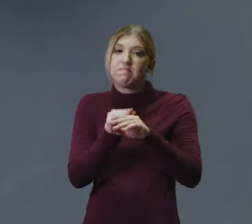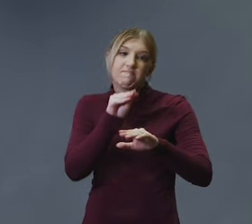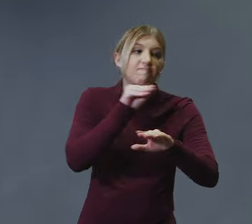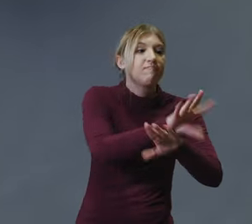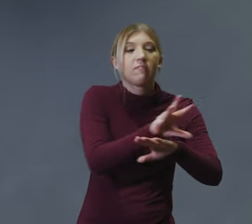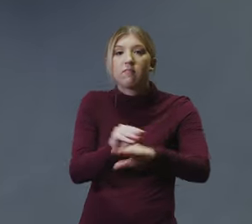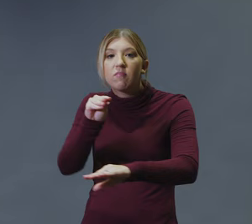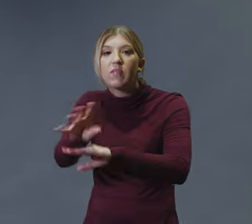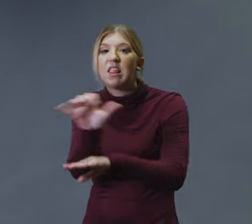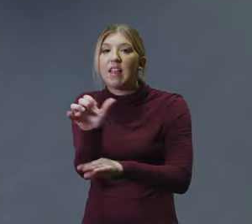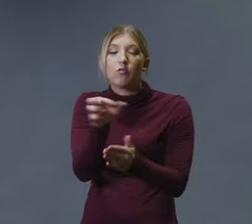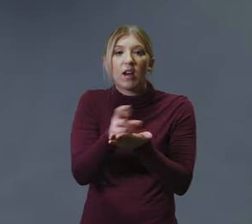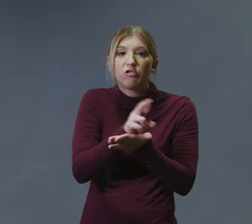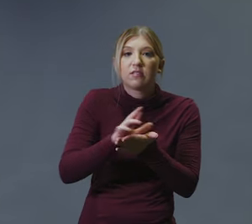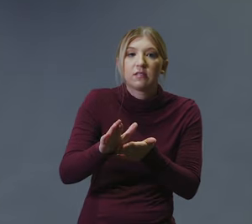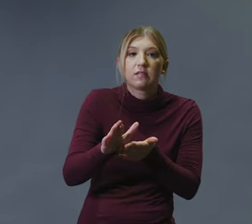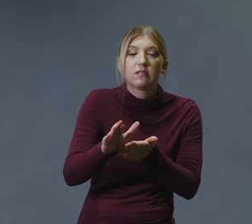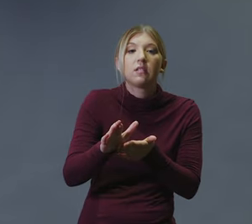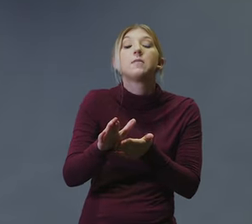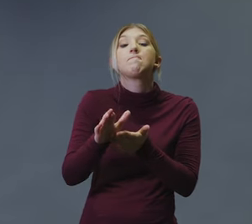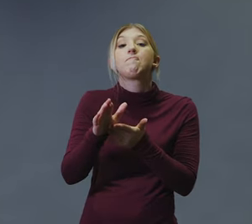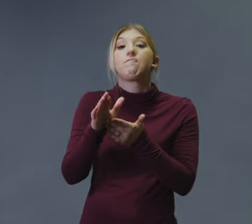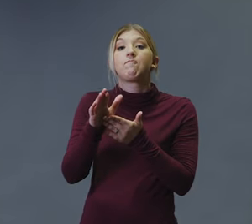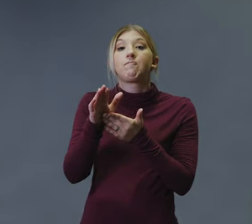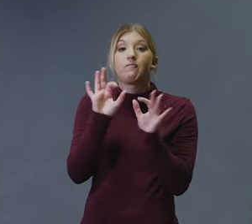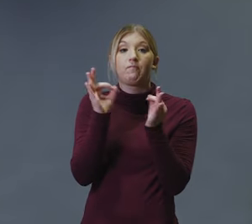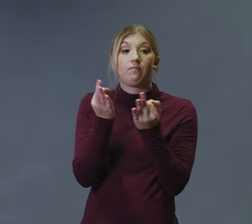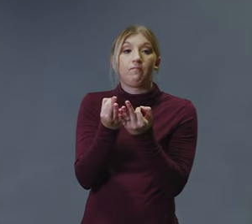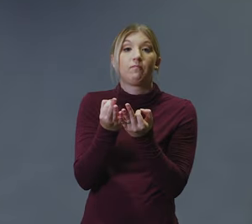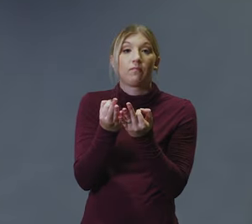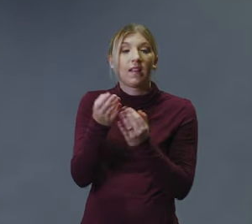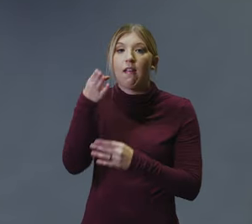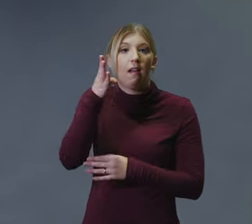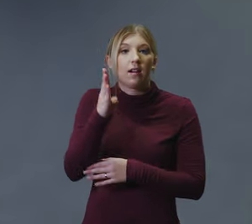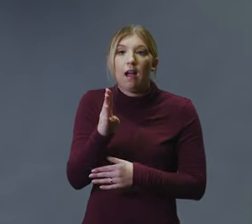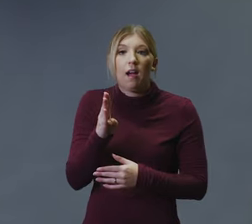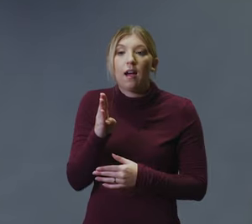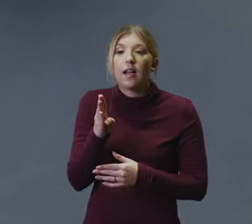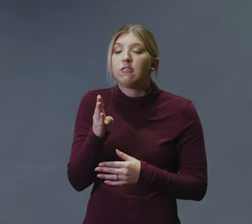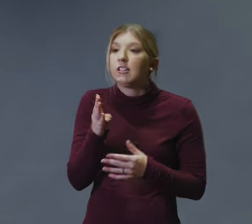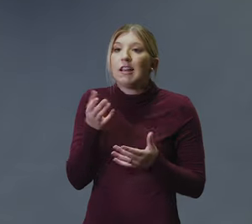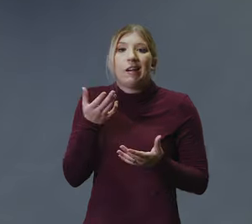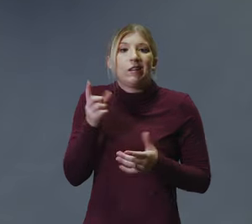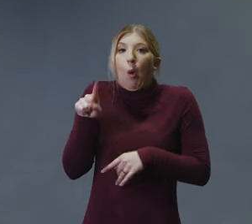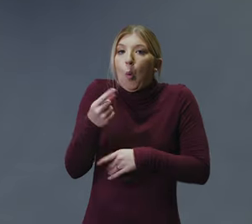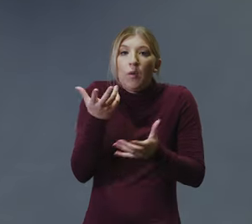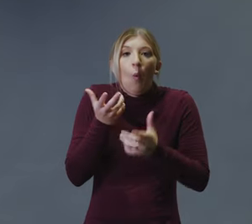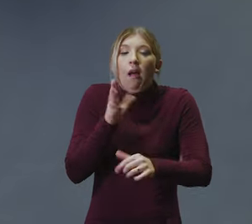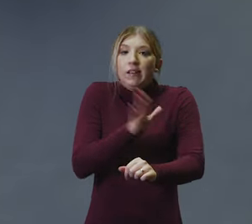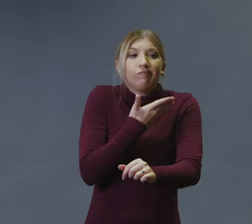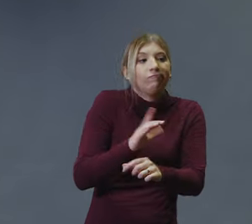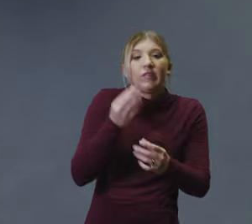righteousness like an ever-flowing stream. Family, God does not simply just want music and offerings